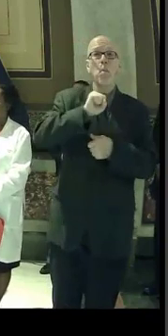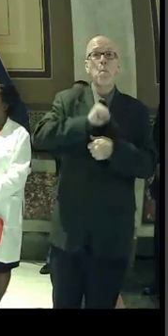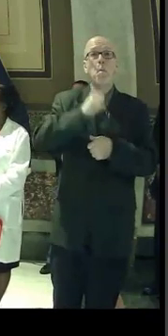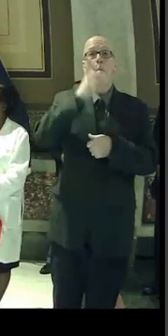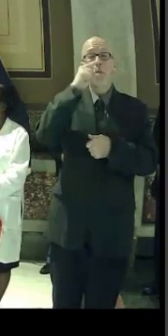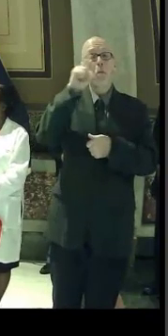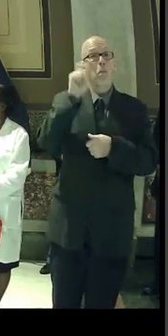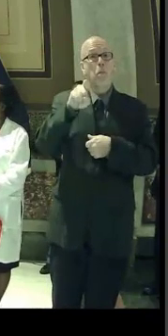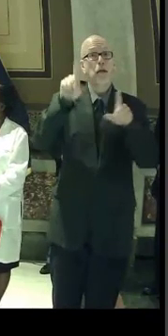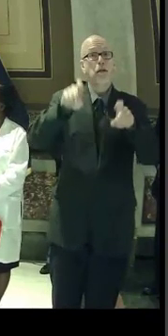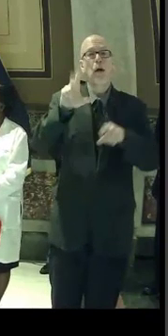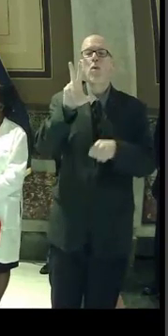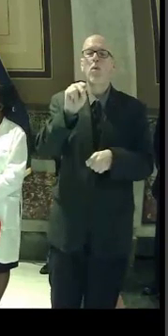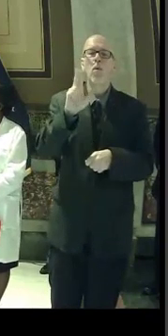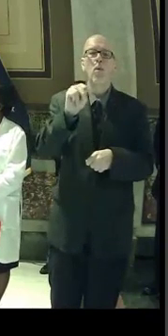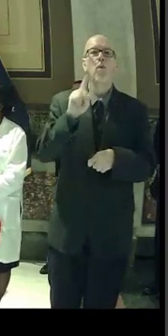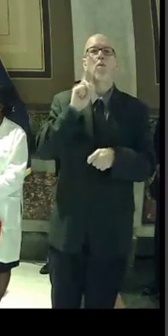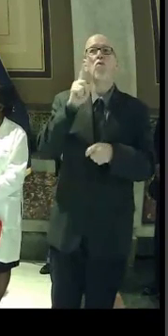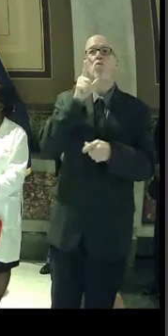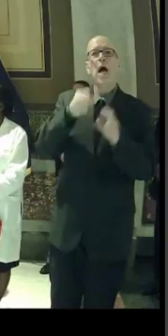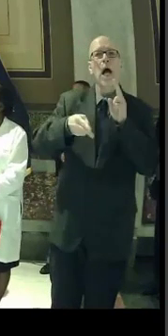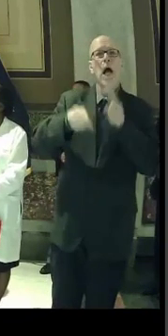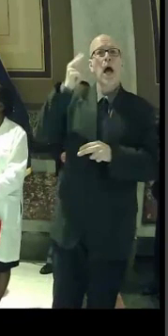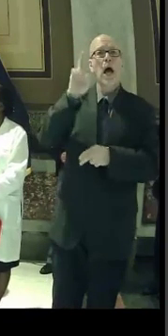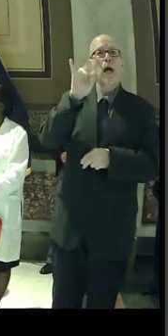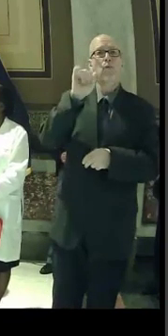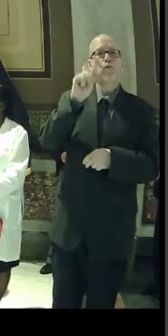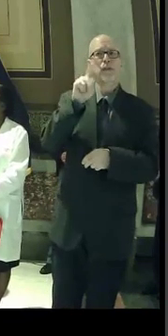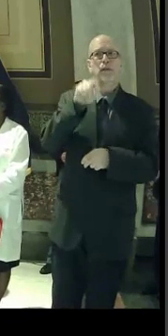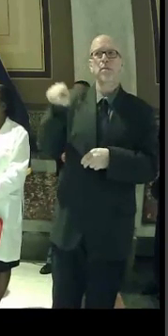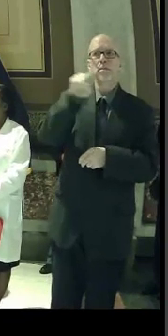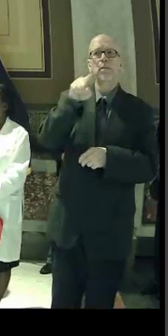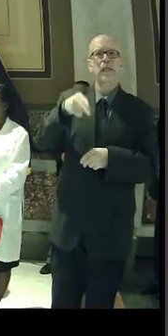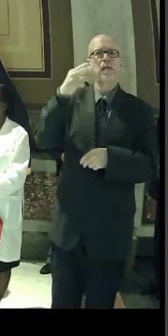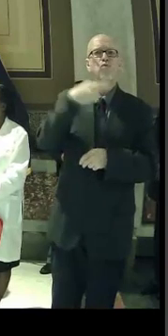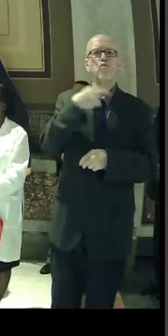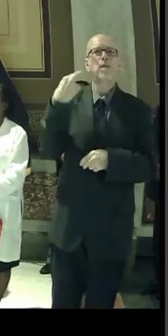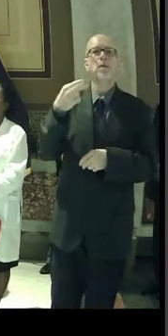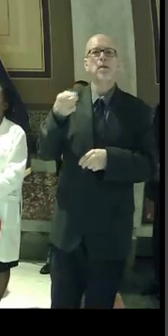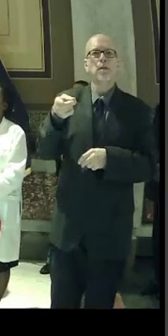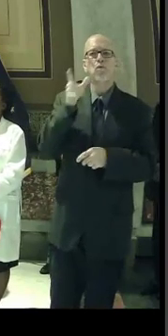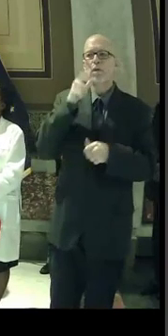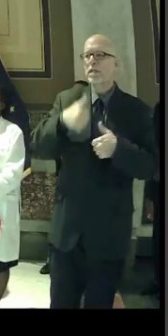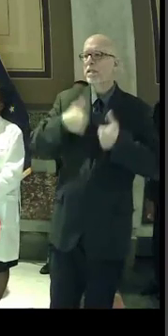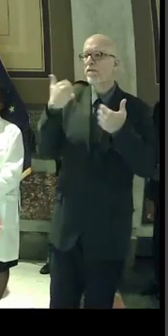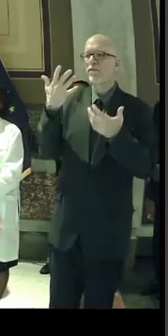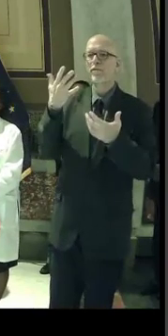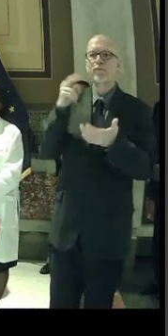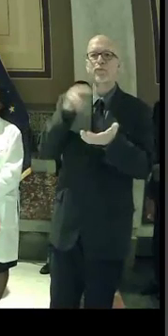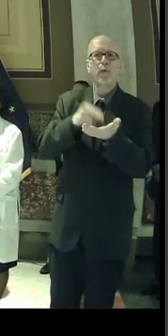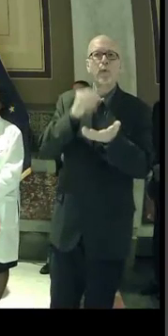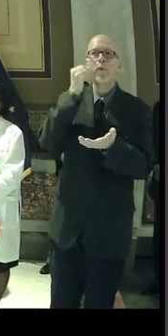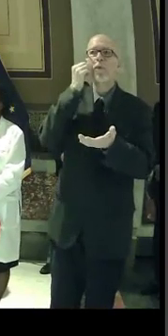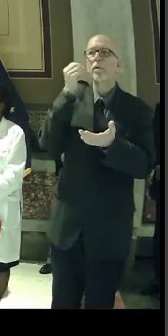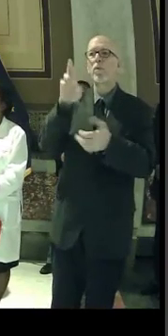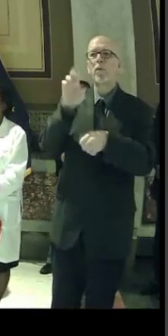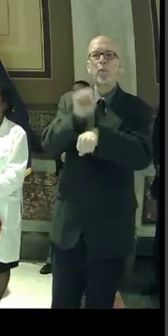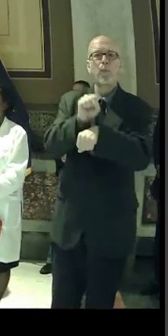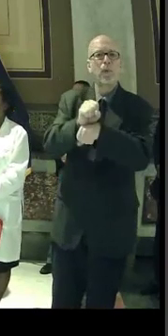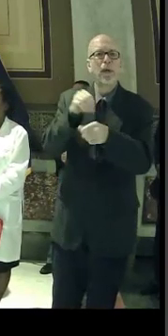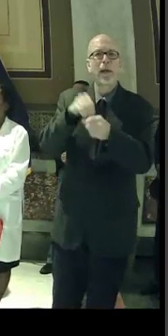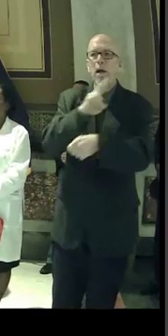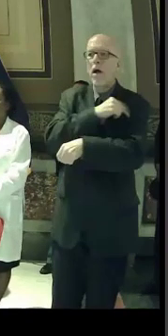We prioritize our highest risk individuals that live in long-term care facilities, individuals that work in long-term